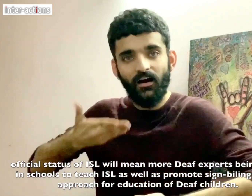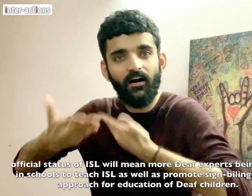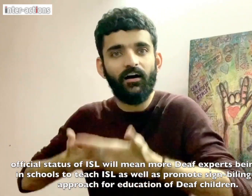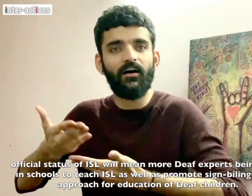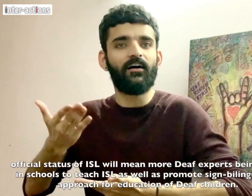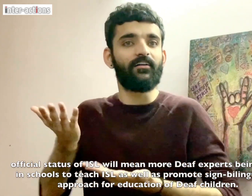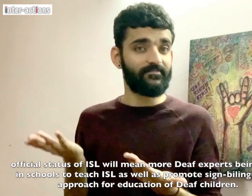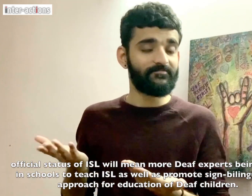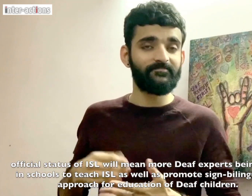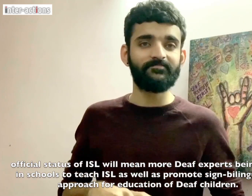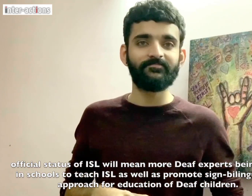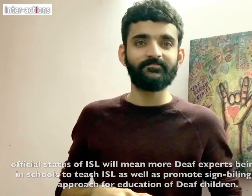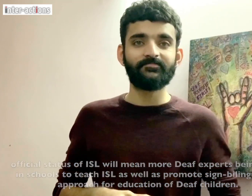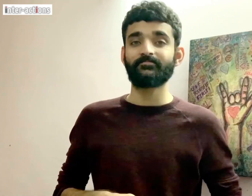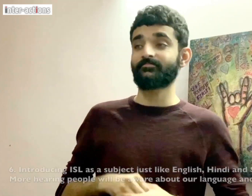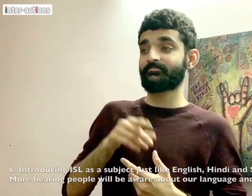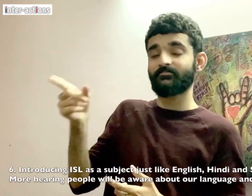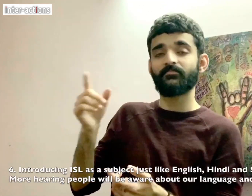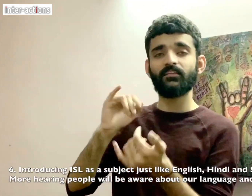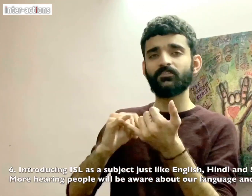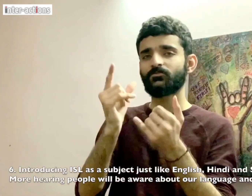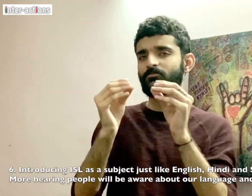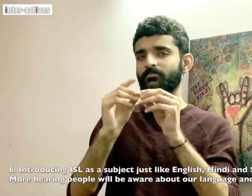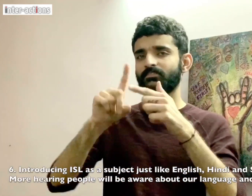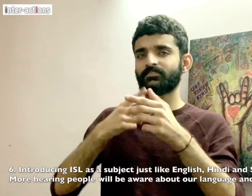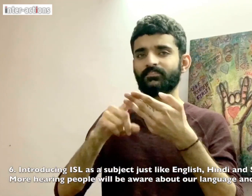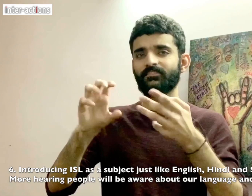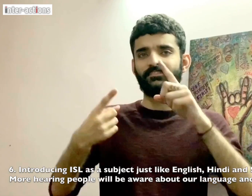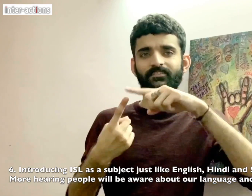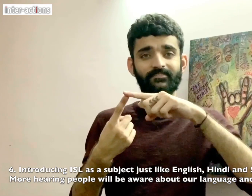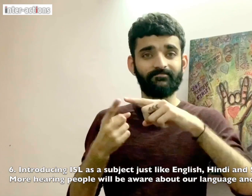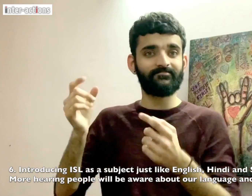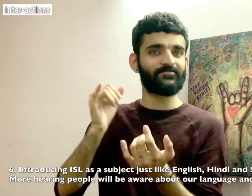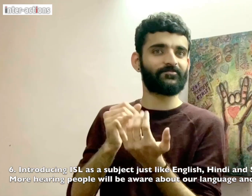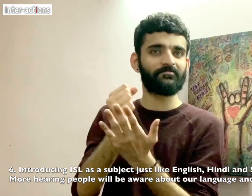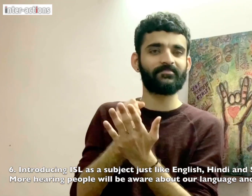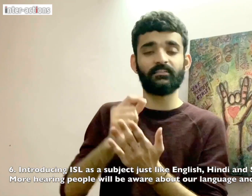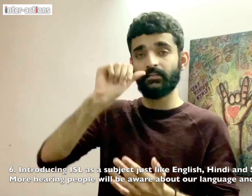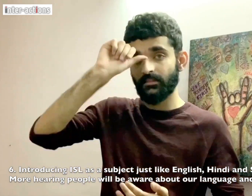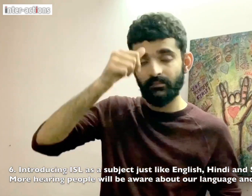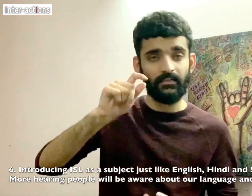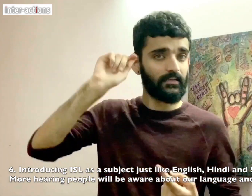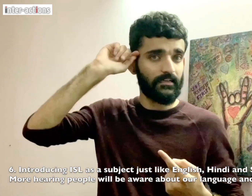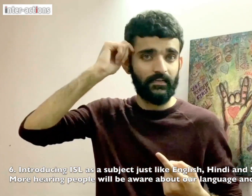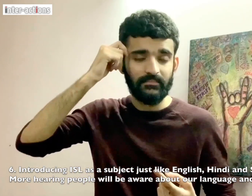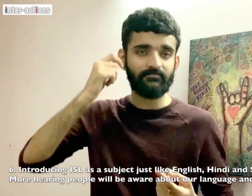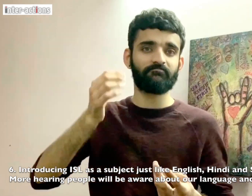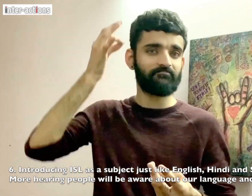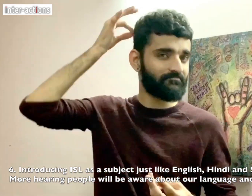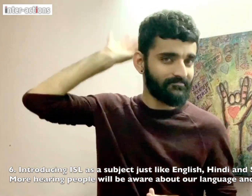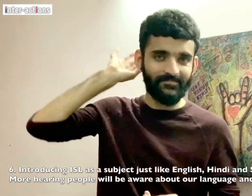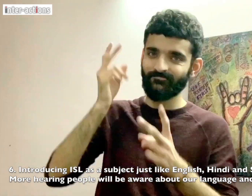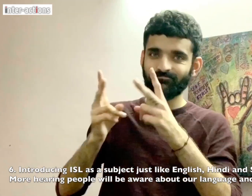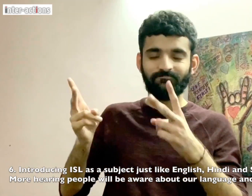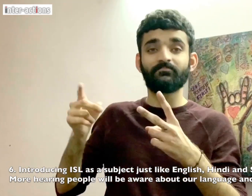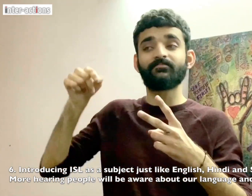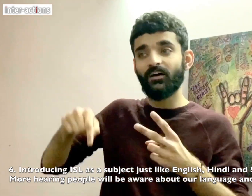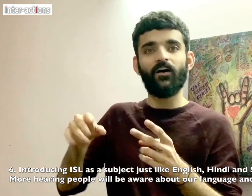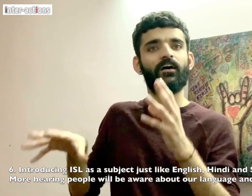bilingualism approach for education of deaf children. 6. Introducing ISL as a subject like English, Hindi, and Sanskrit, more hearing people will be aware about our